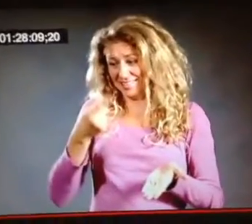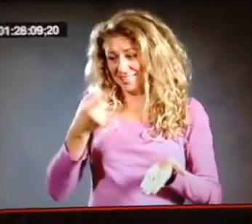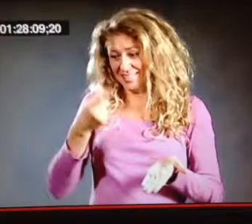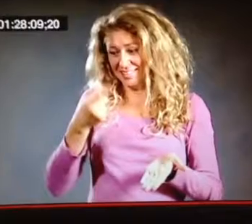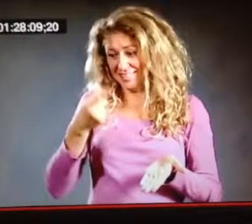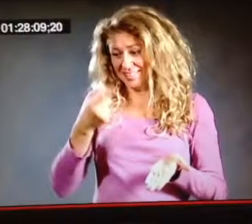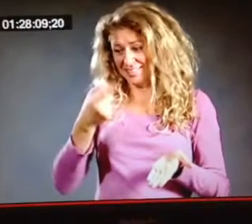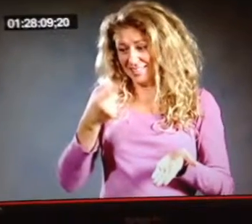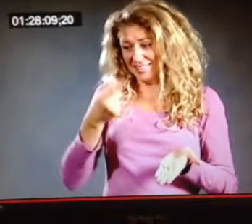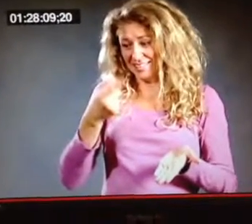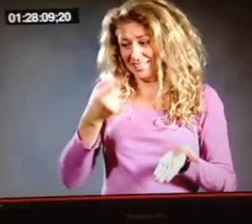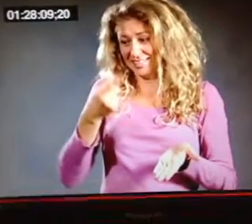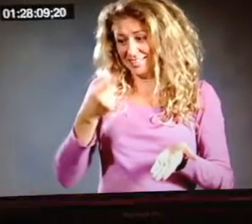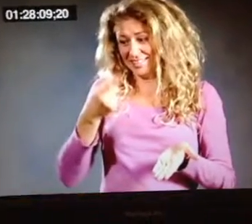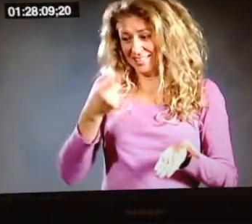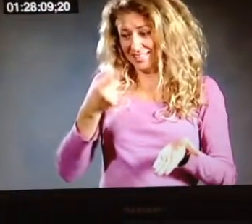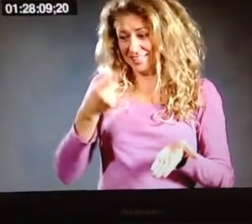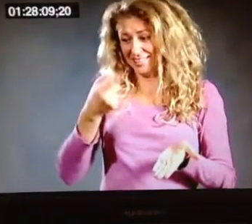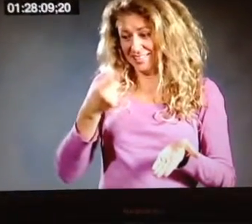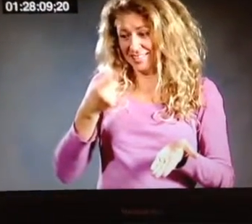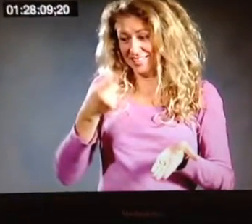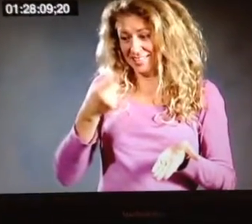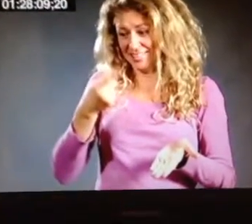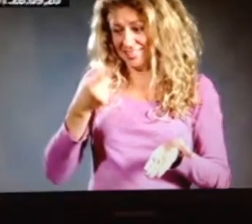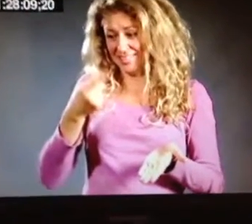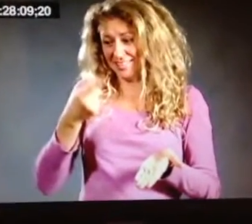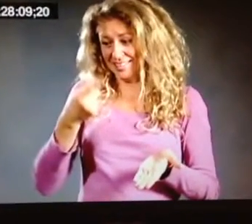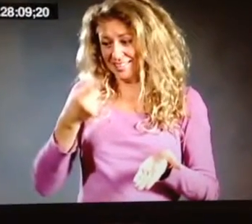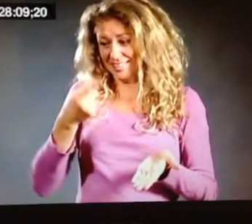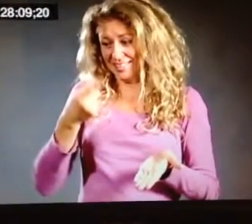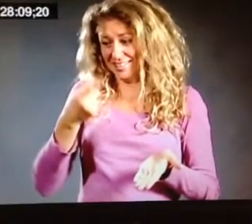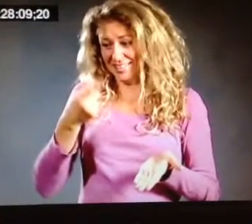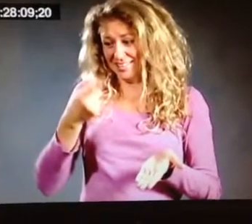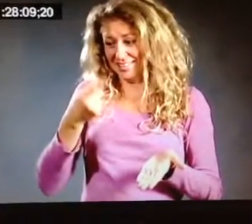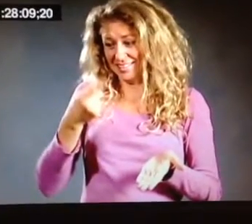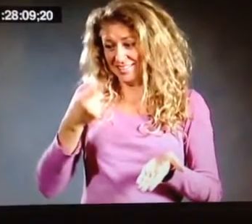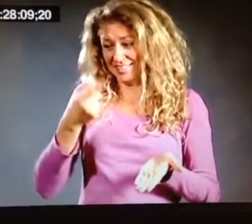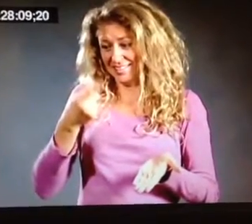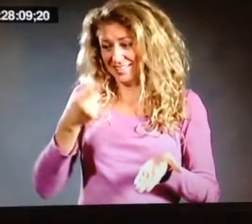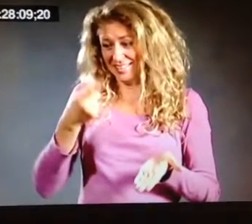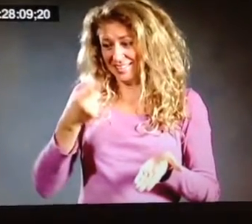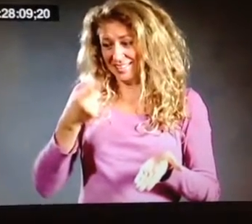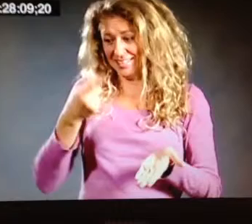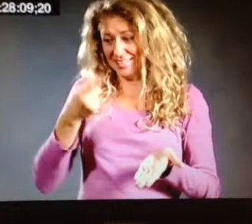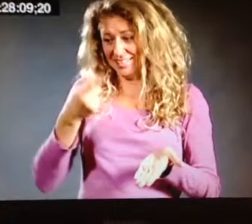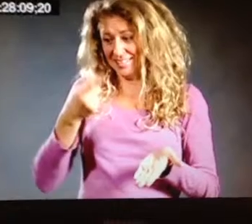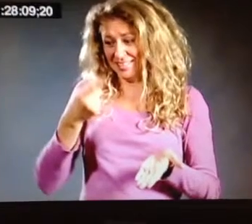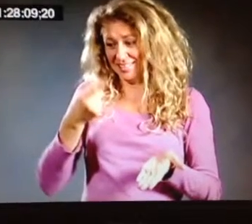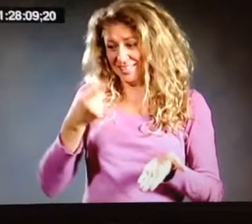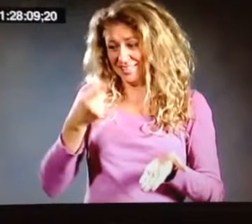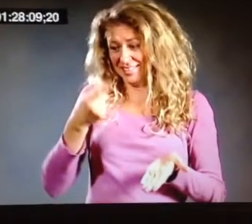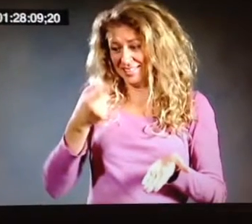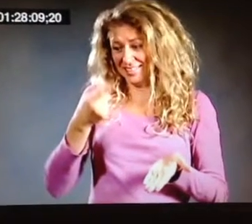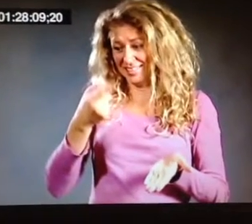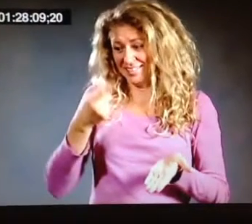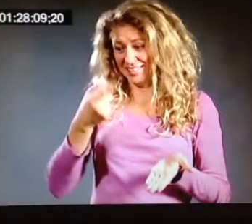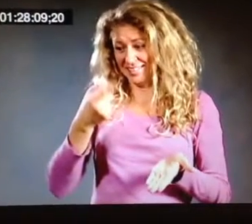There were no red peppers, which made me really sad. And there was one squash, but the